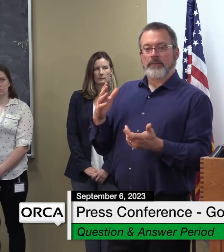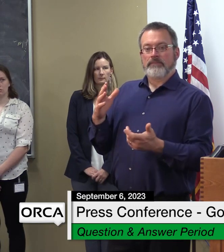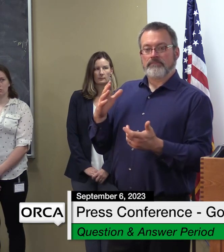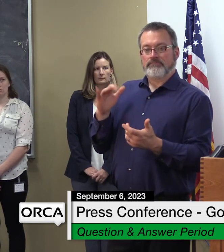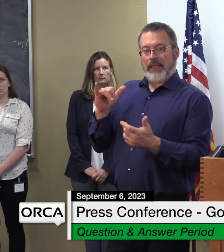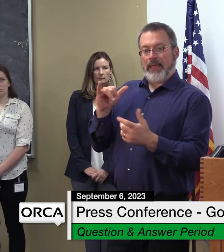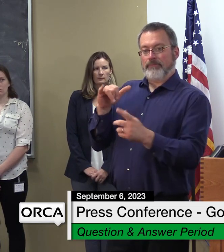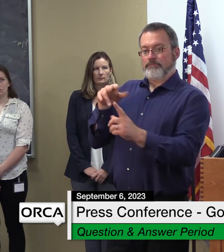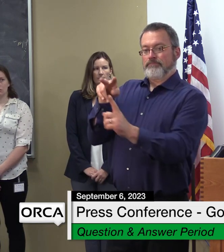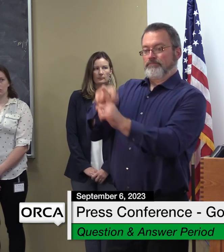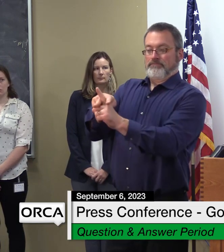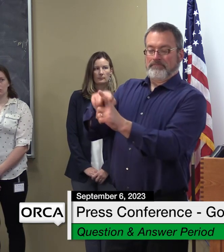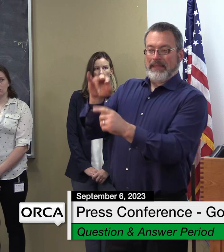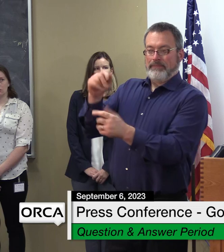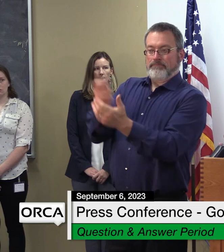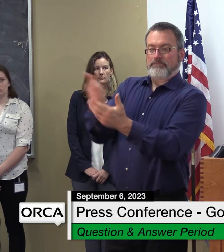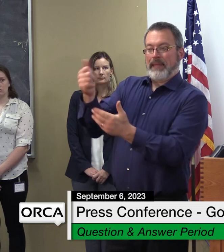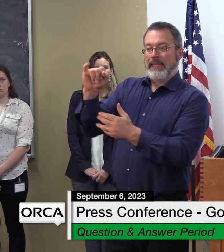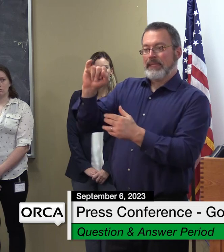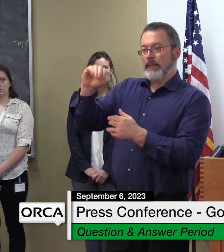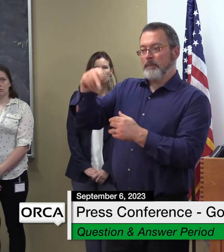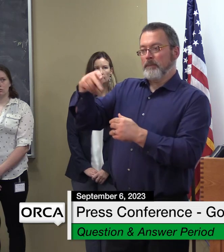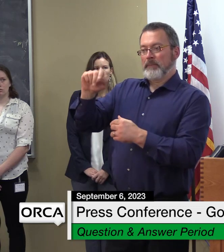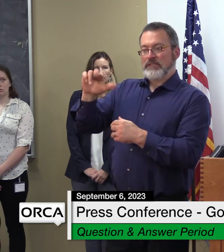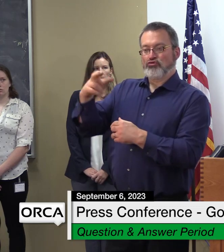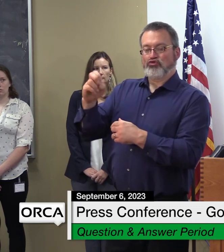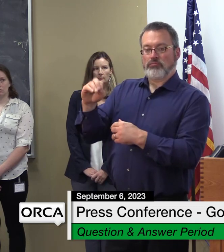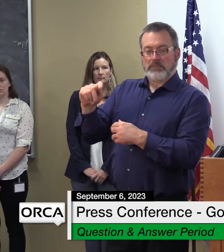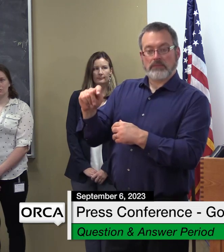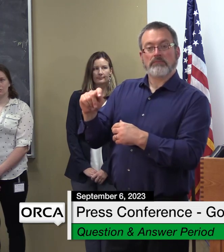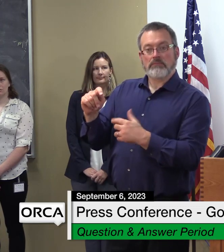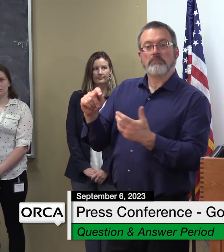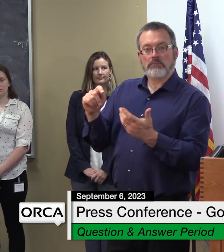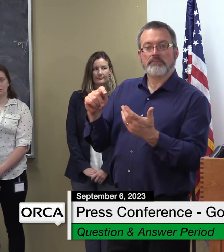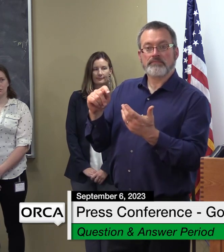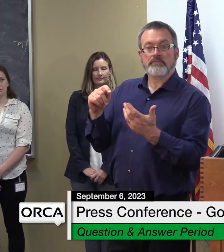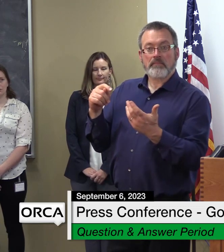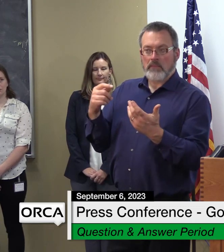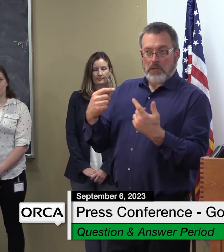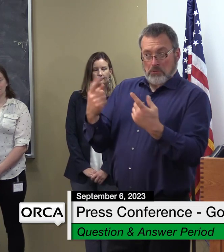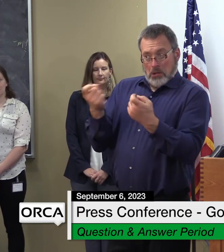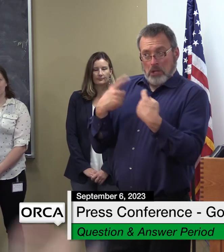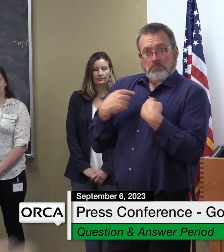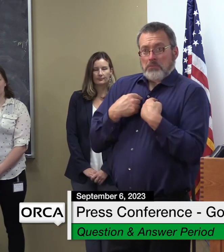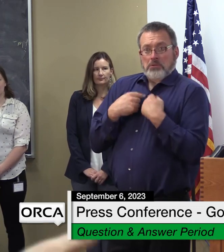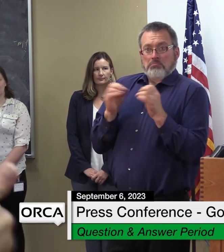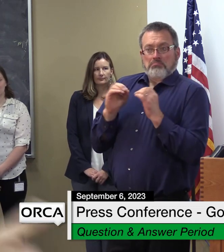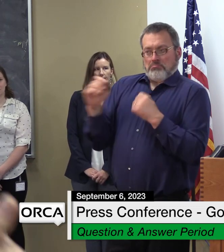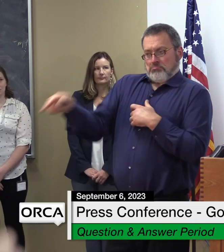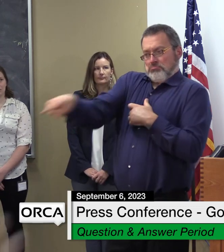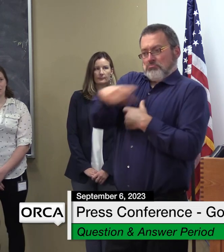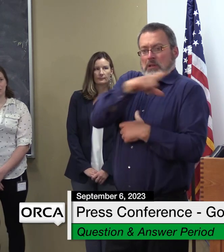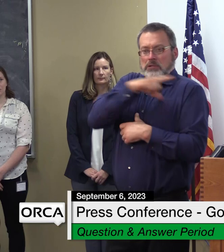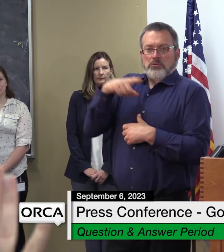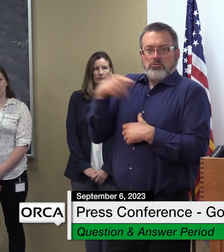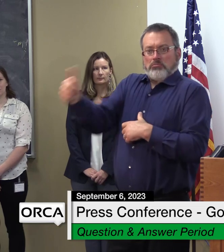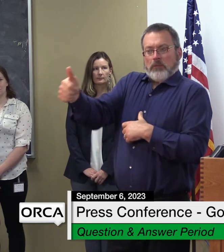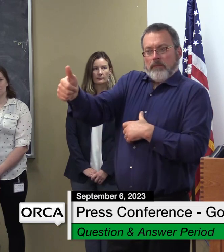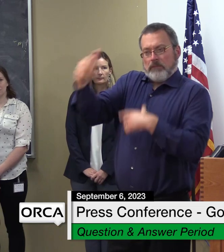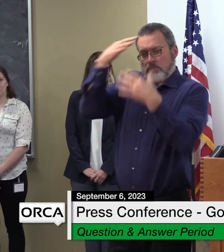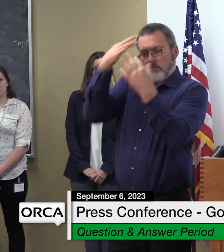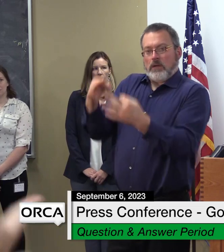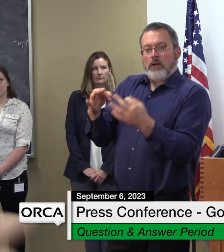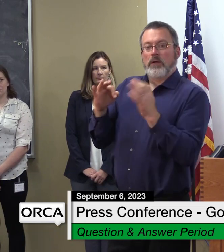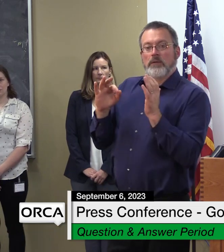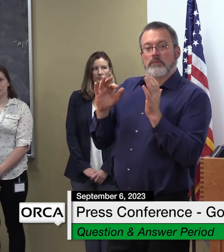So I would suggest, you know, they're not asking me. This is something they did on their own, but they should